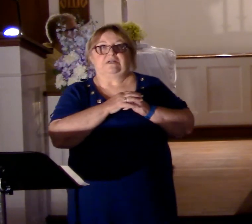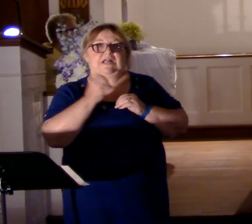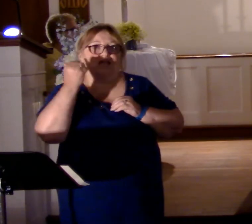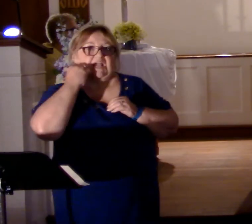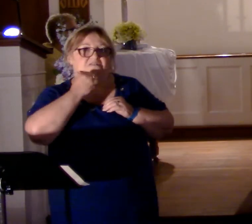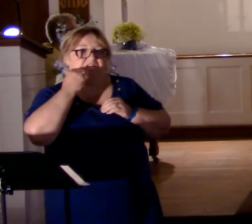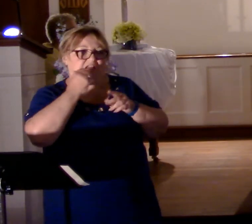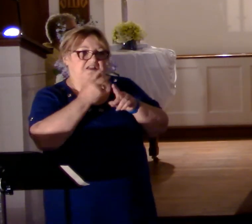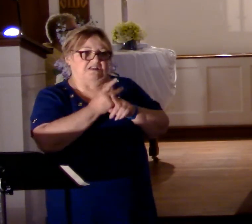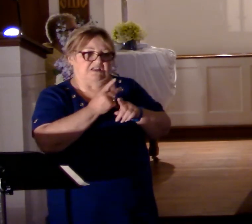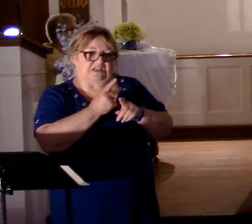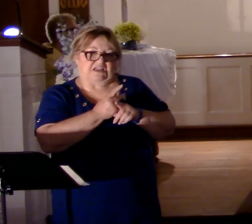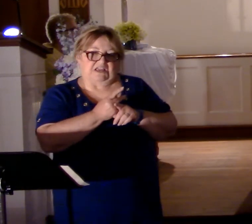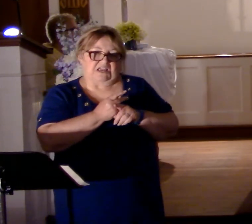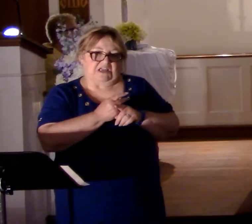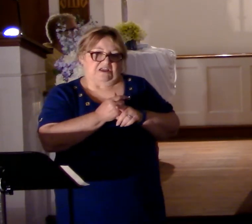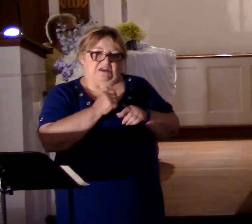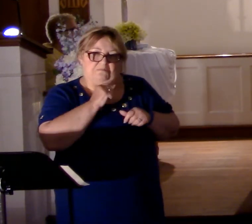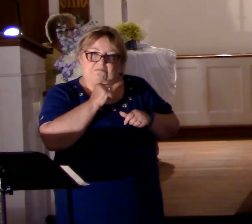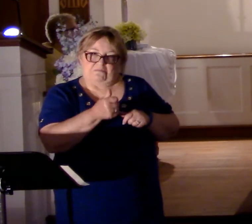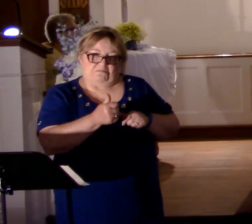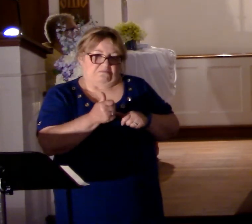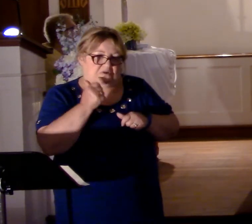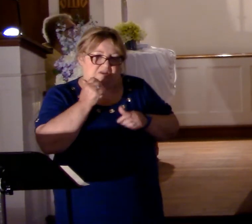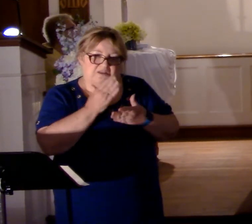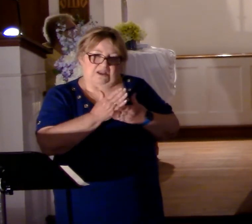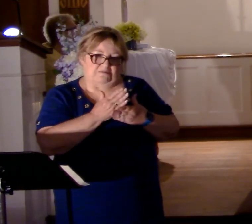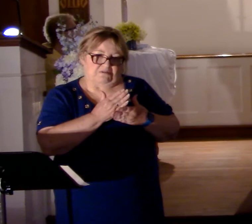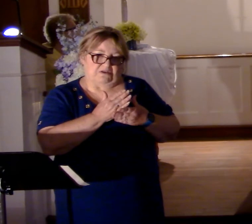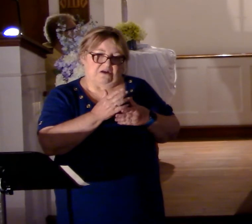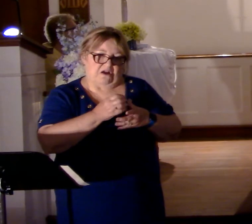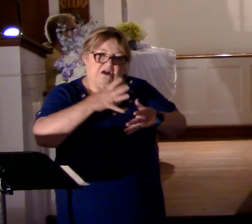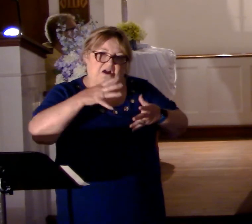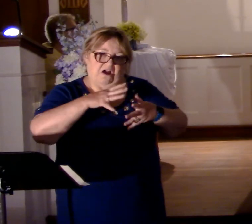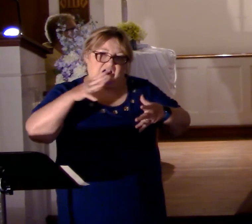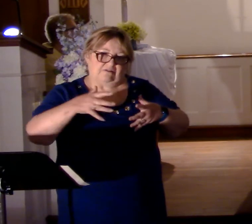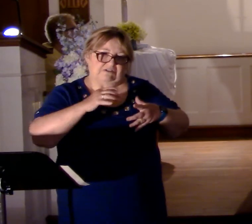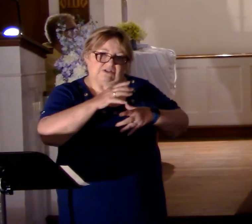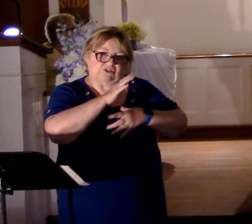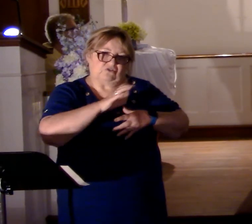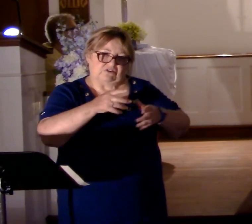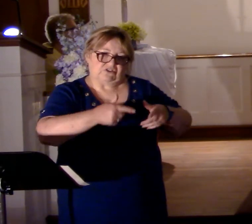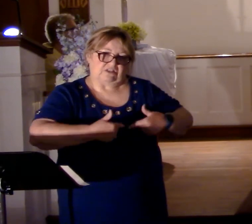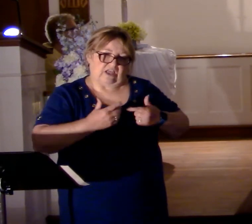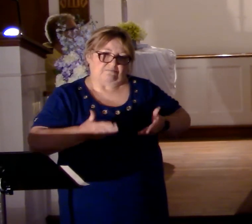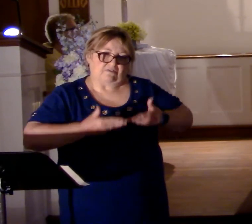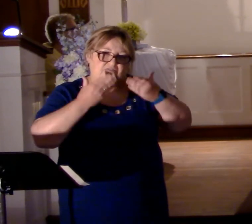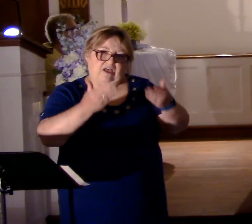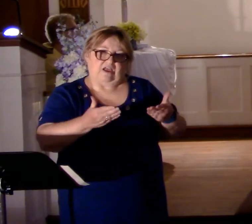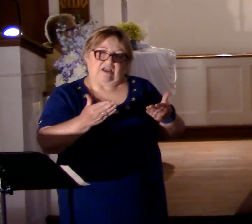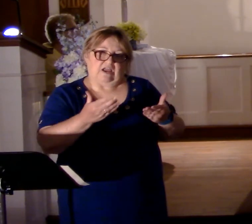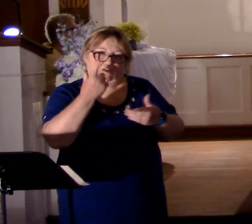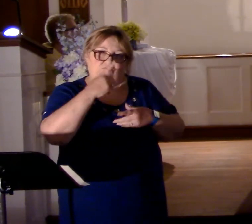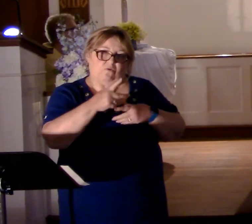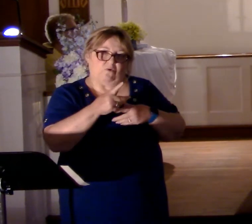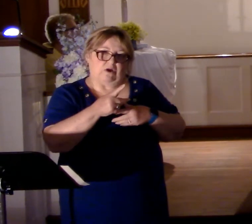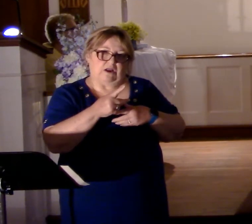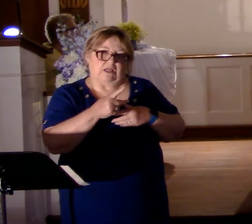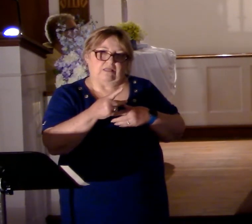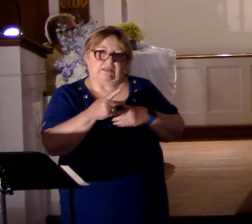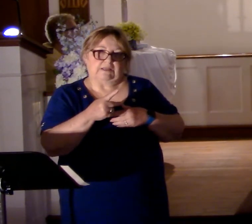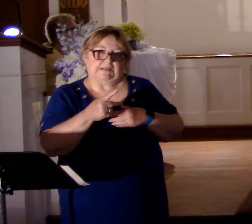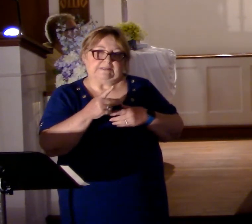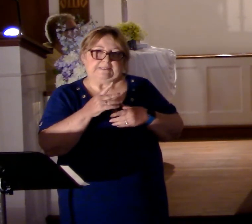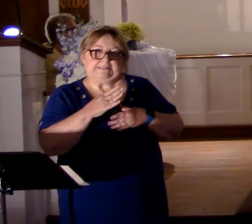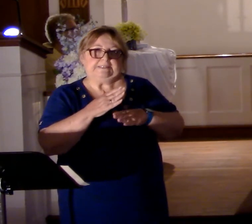Daily cares prohibit the harvest of the Spirit in a Christian's life. It provides for the peril